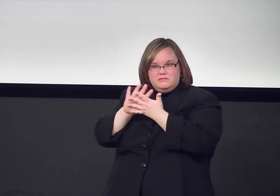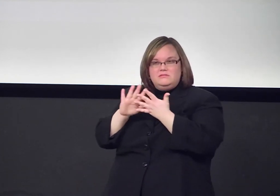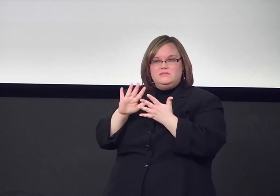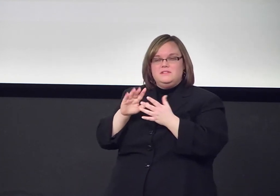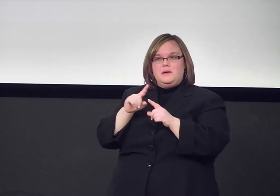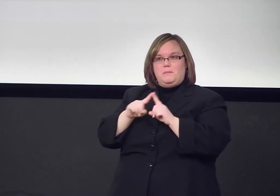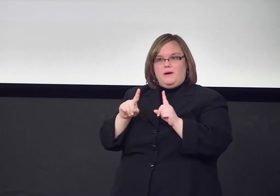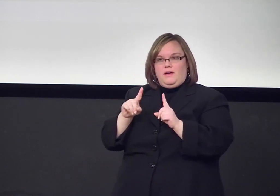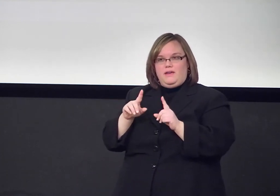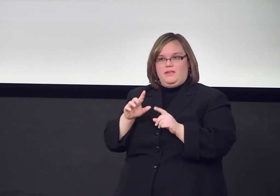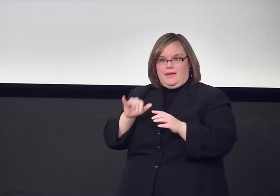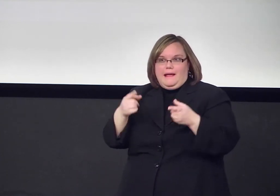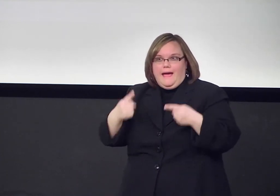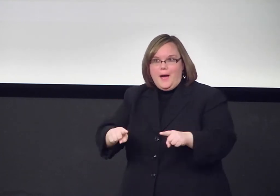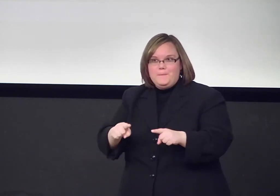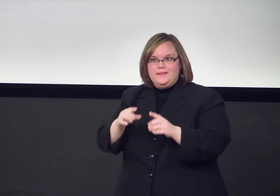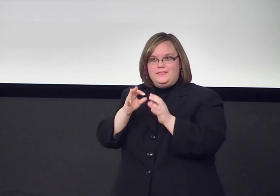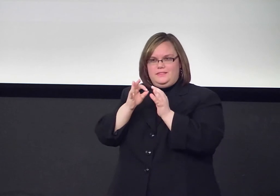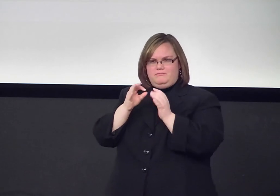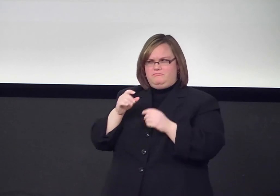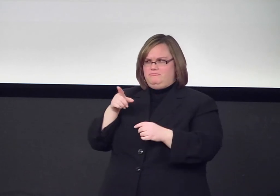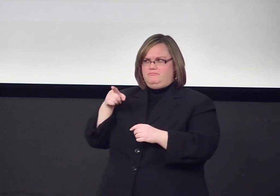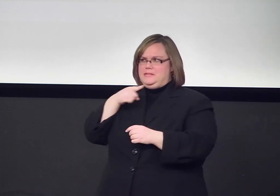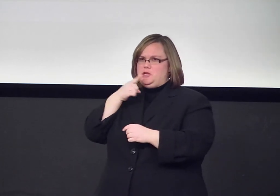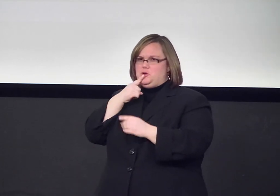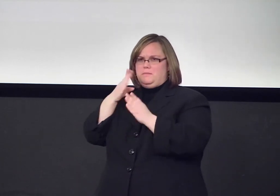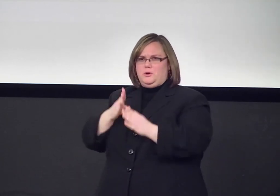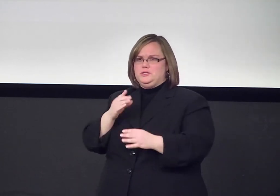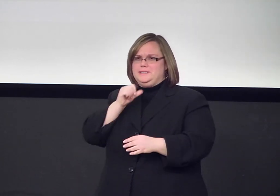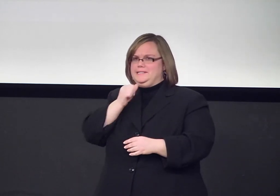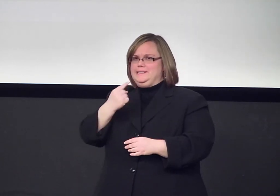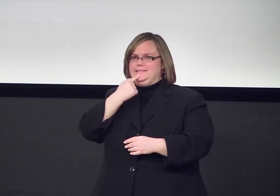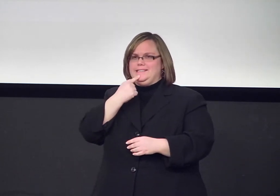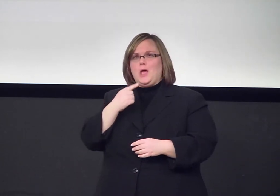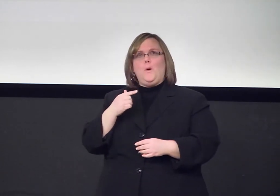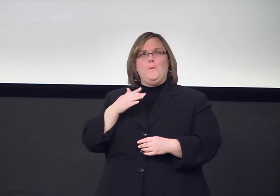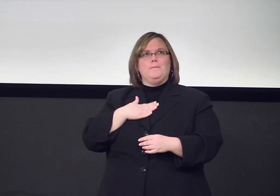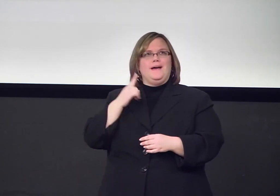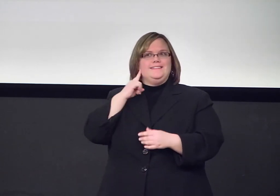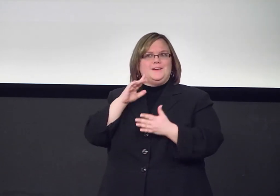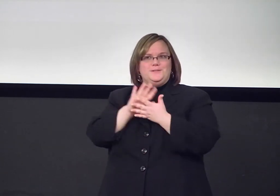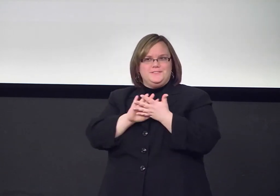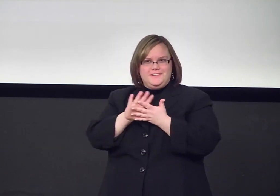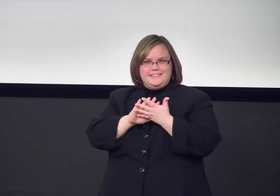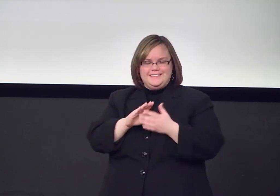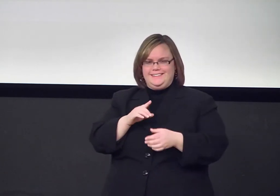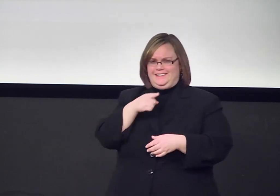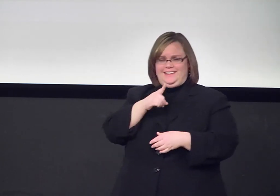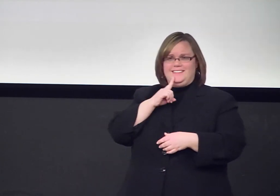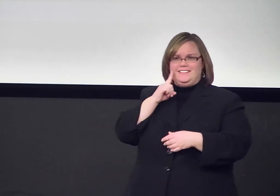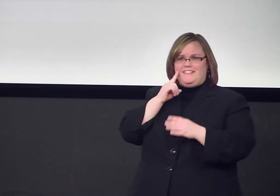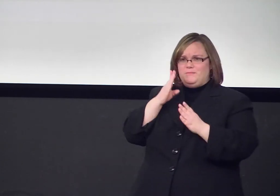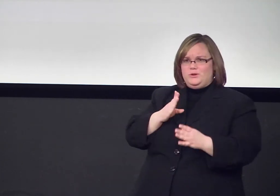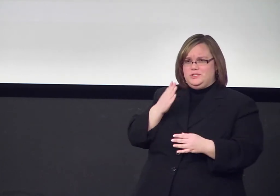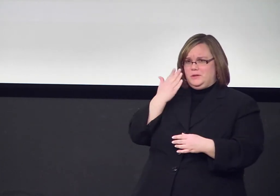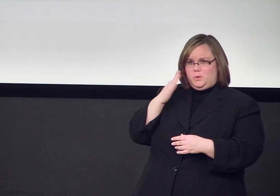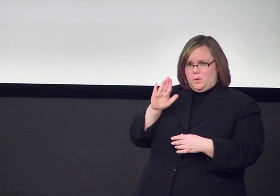informing the deaf caller that there was an issue with the sound, and there was interference from the sound. But it wasn't the hearing caller saying that